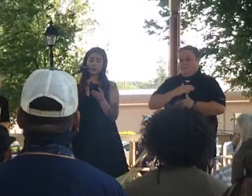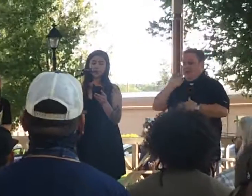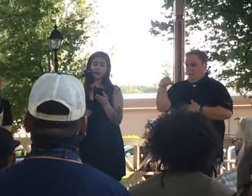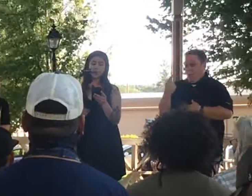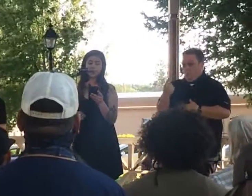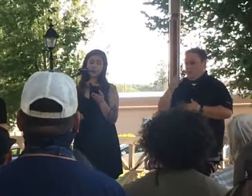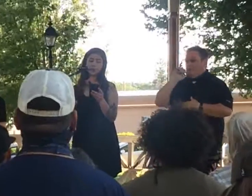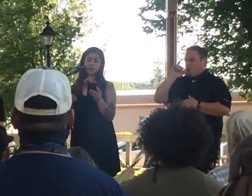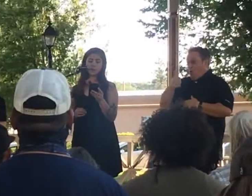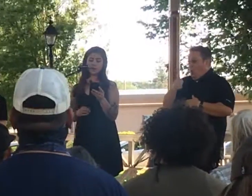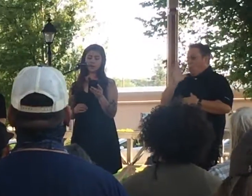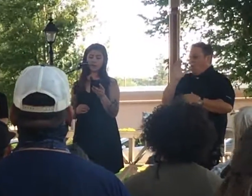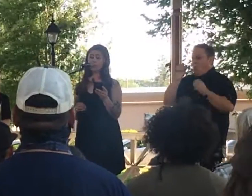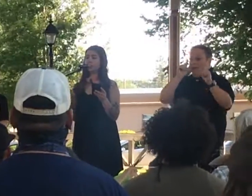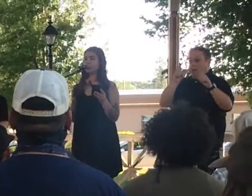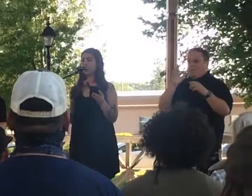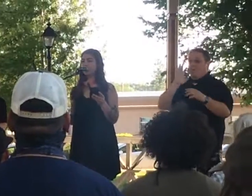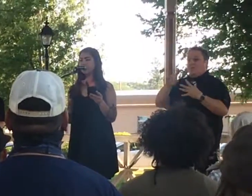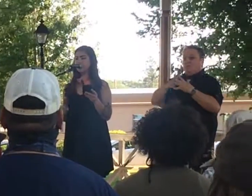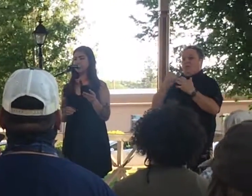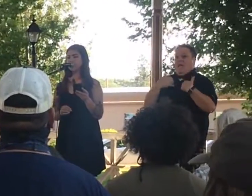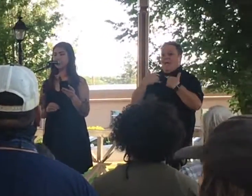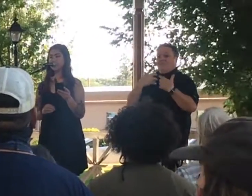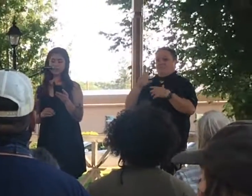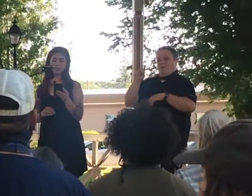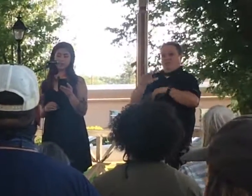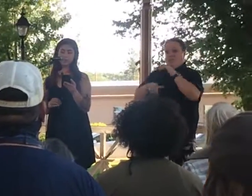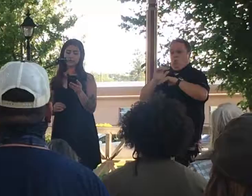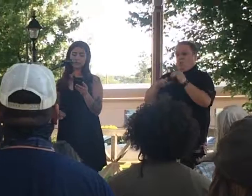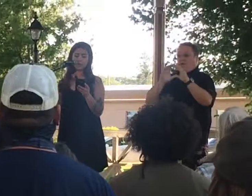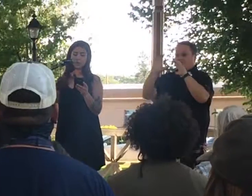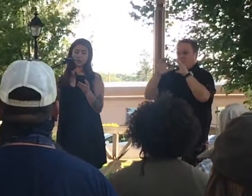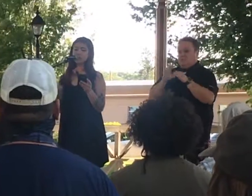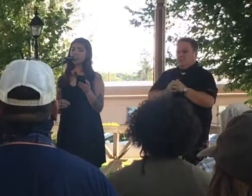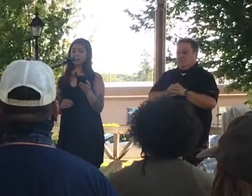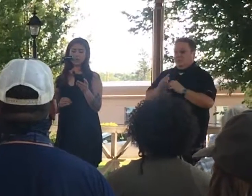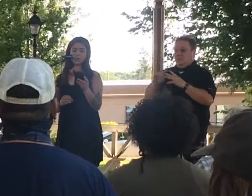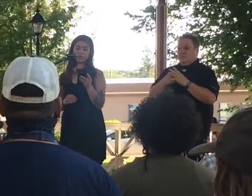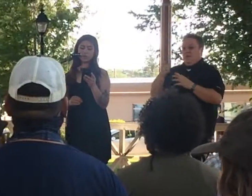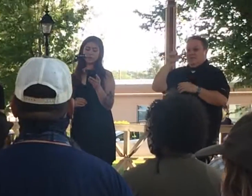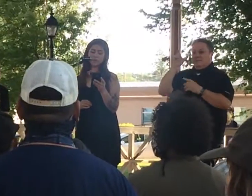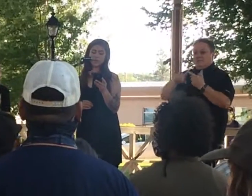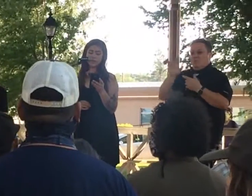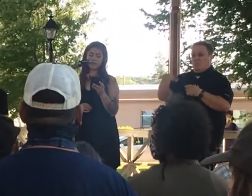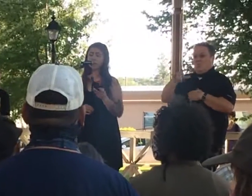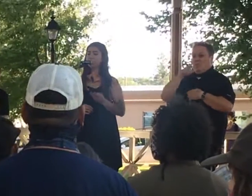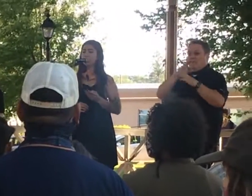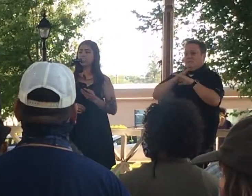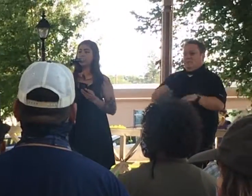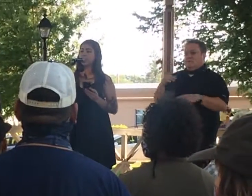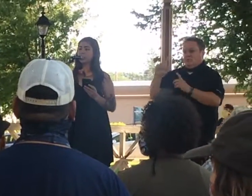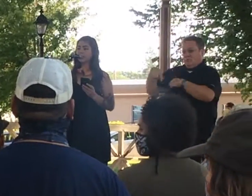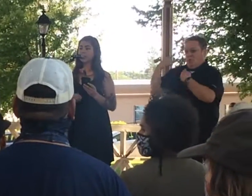But tomorrow, we will wake up and we will start having these uncomfortable conversations. We will start listening to those that have been silenced for